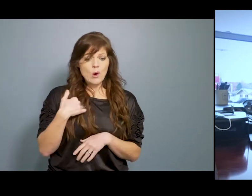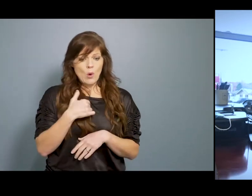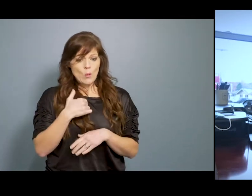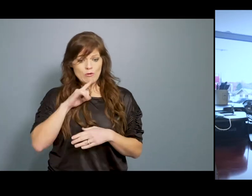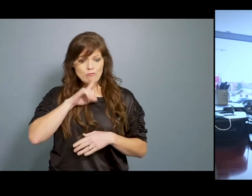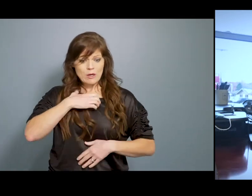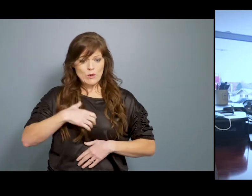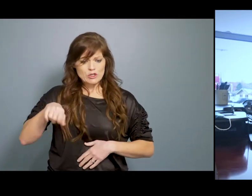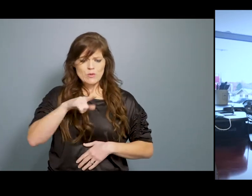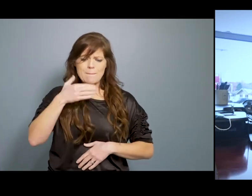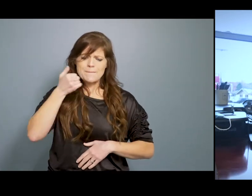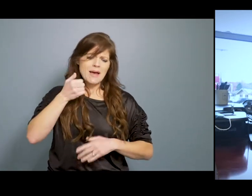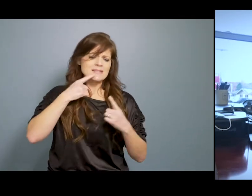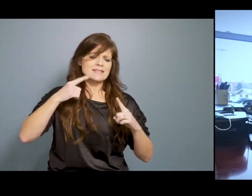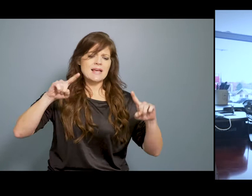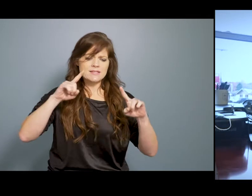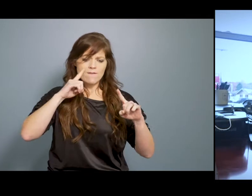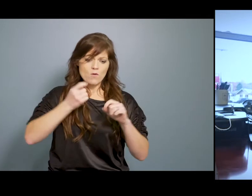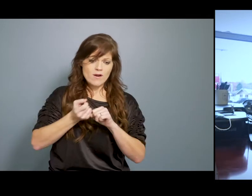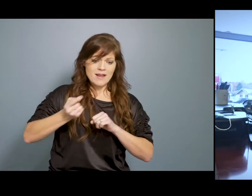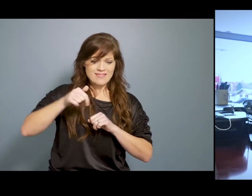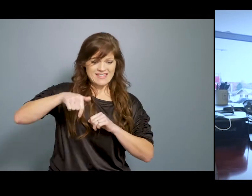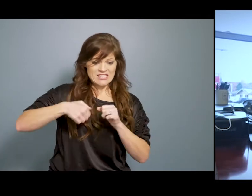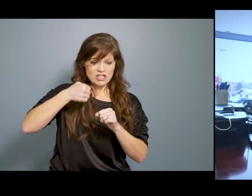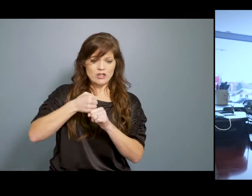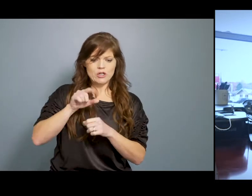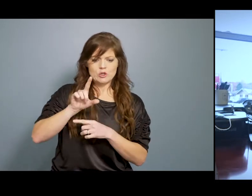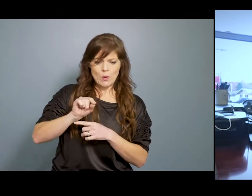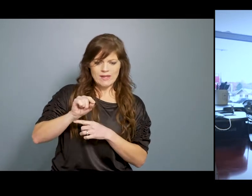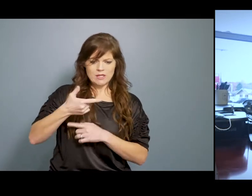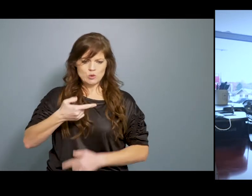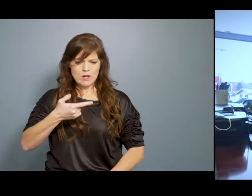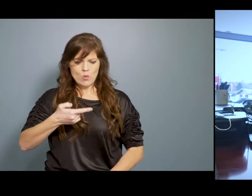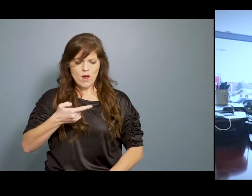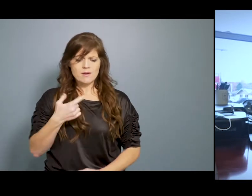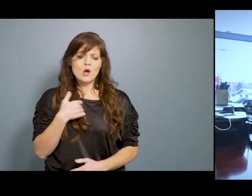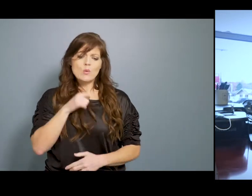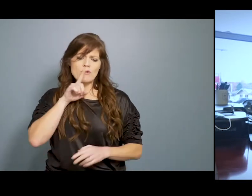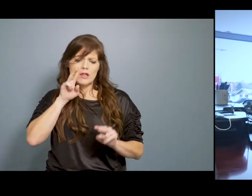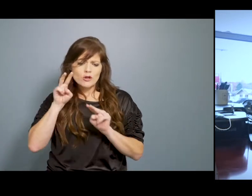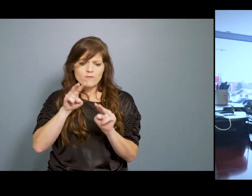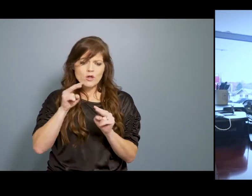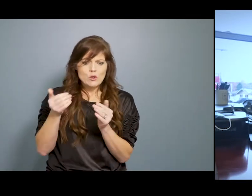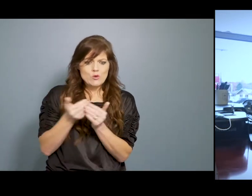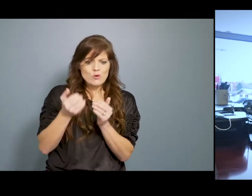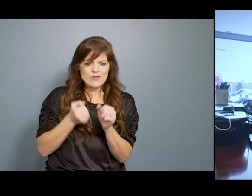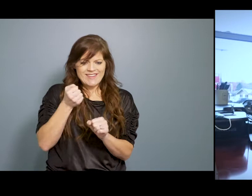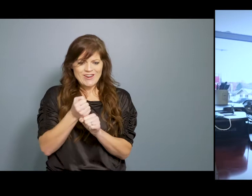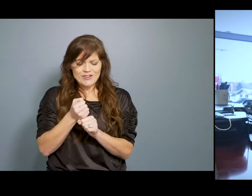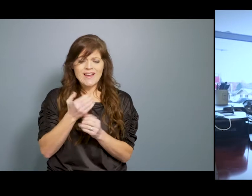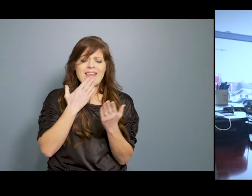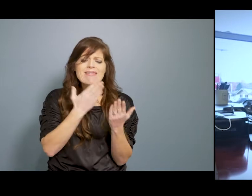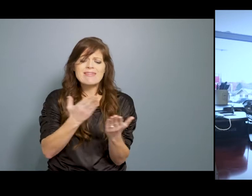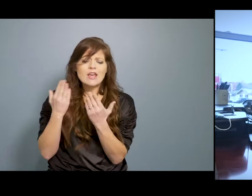semester 2021. Looking forward to a brand new year with each and every one of you. Thank you, faculty, staff, for